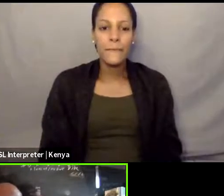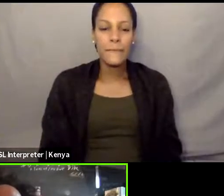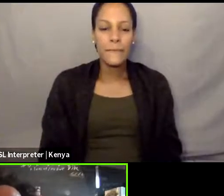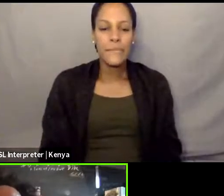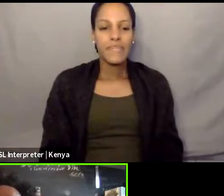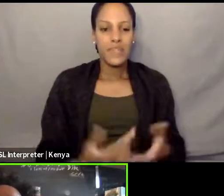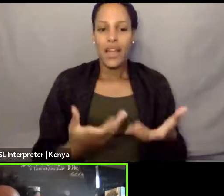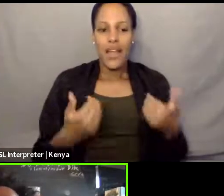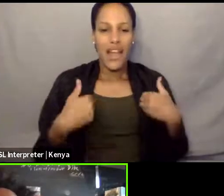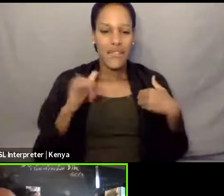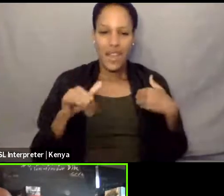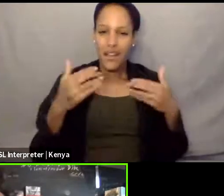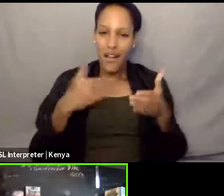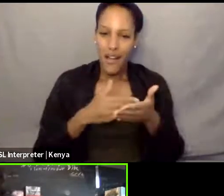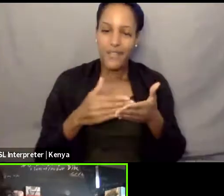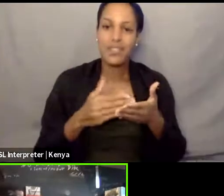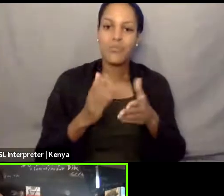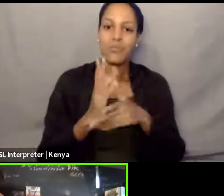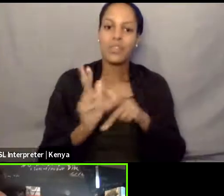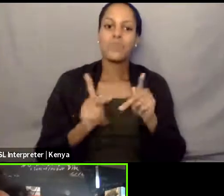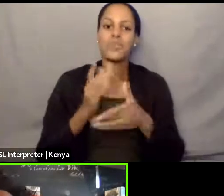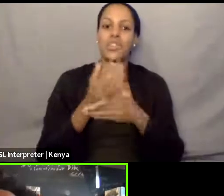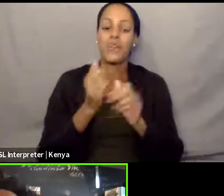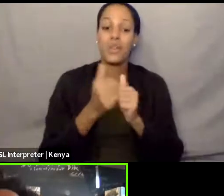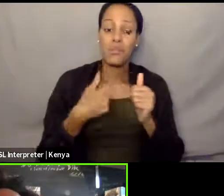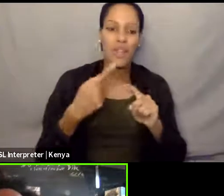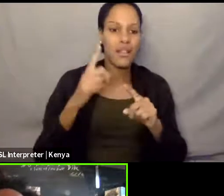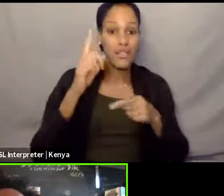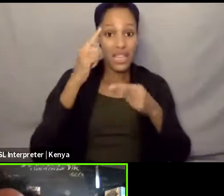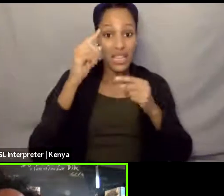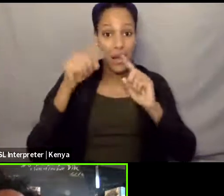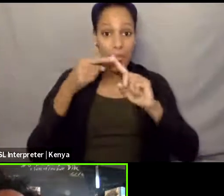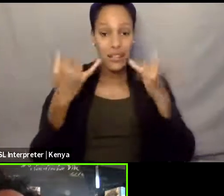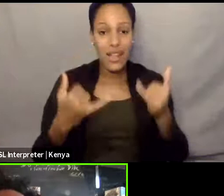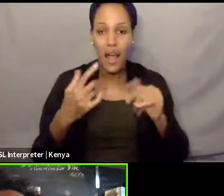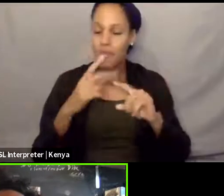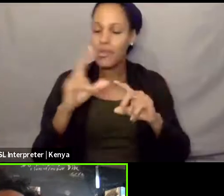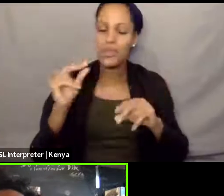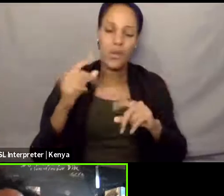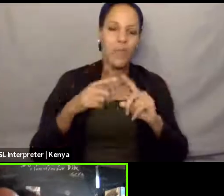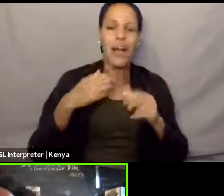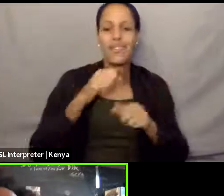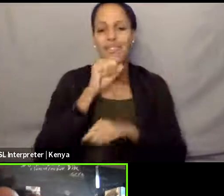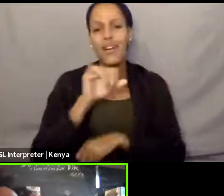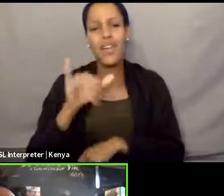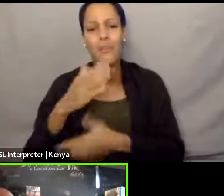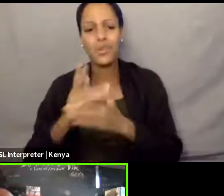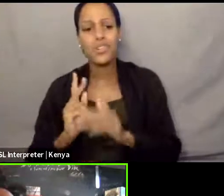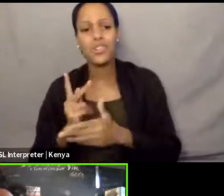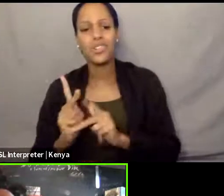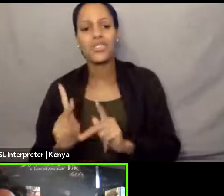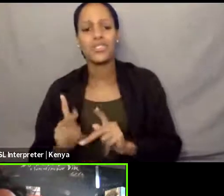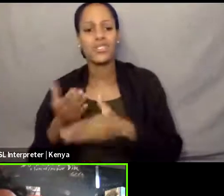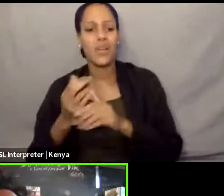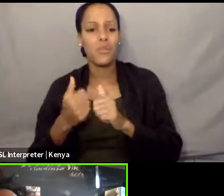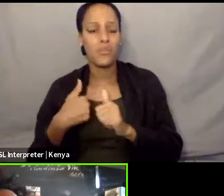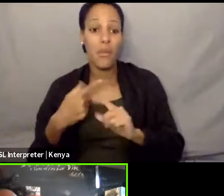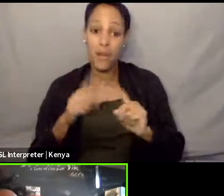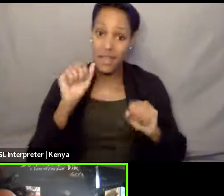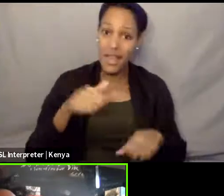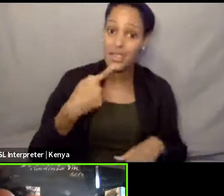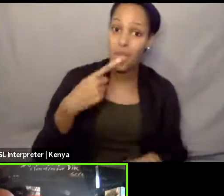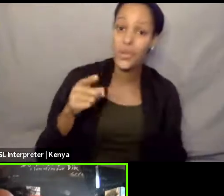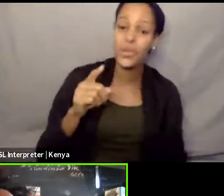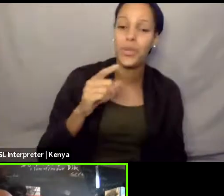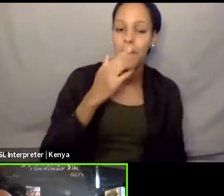I get that often, I can't think of any right now, but I love that that person shared it with me. And I also tell you